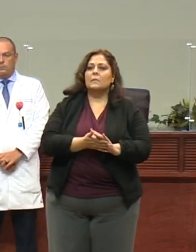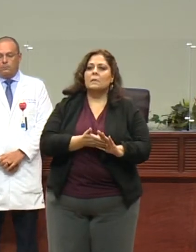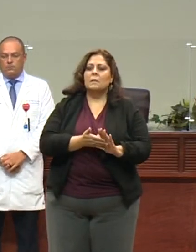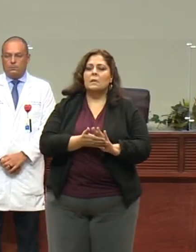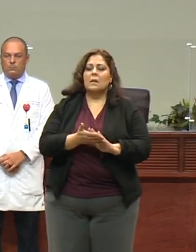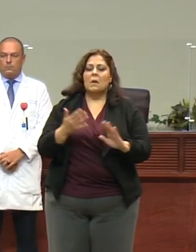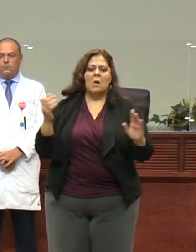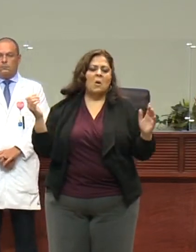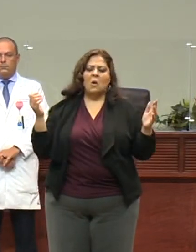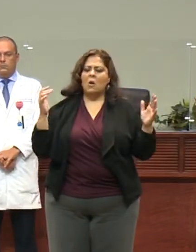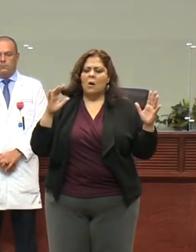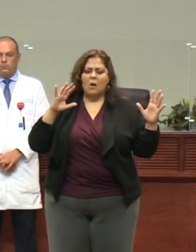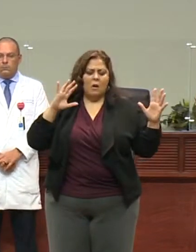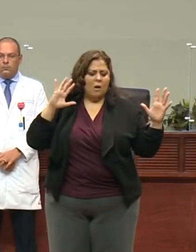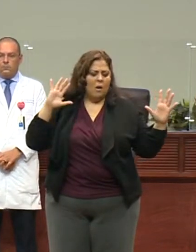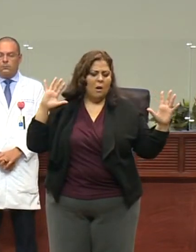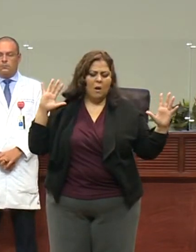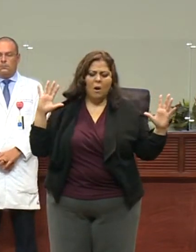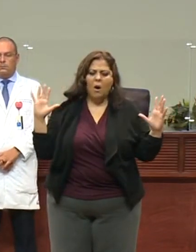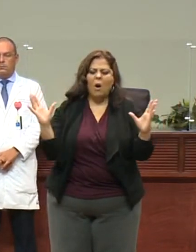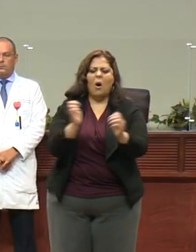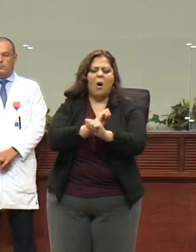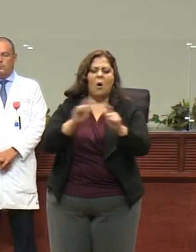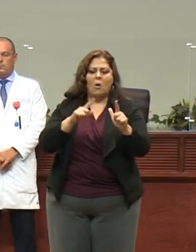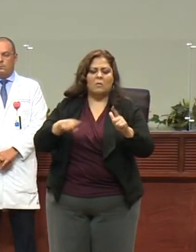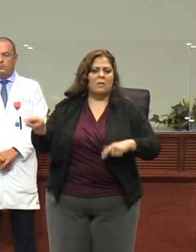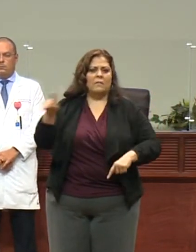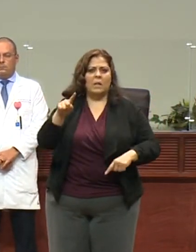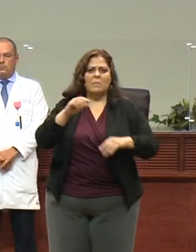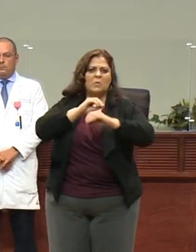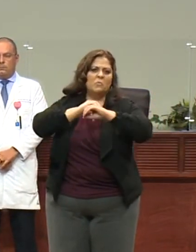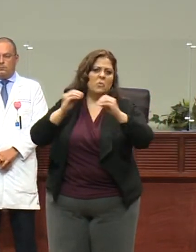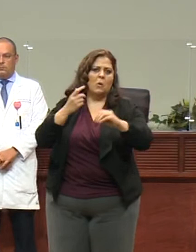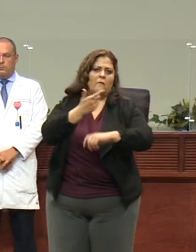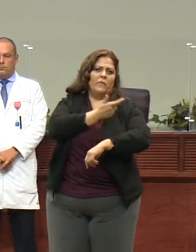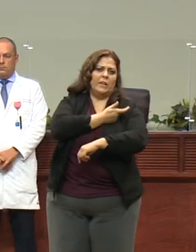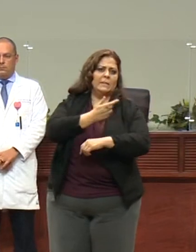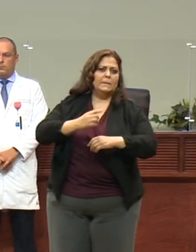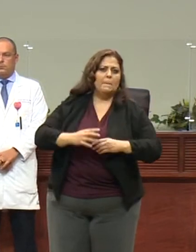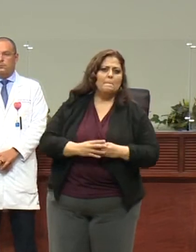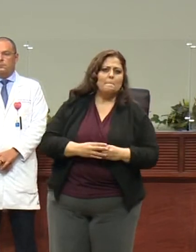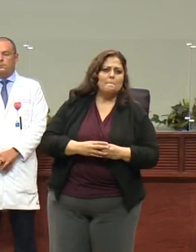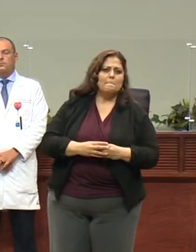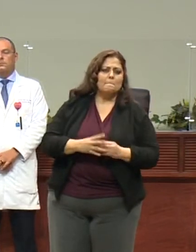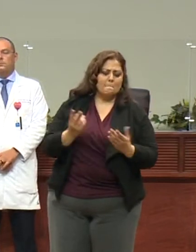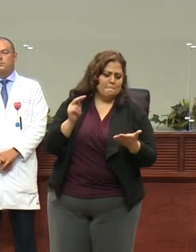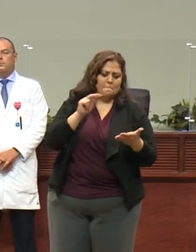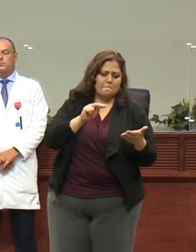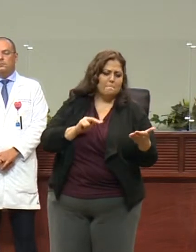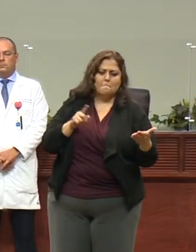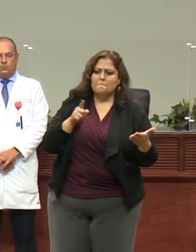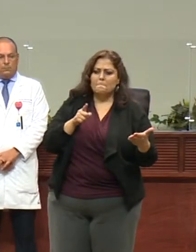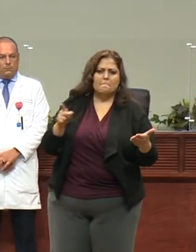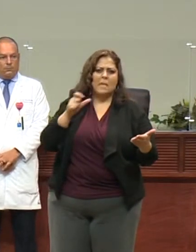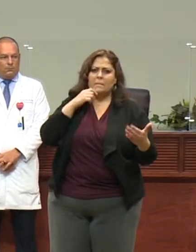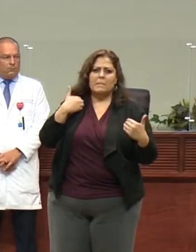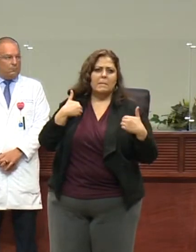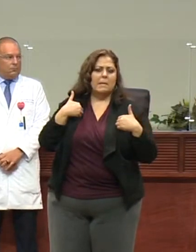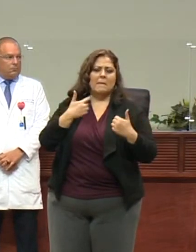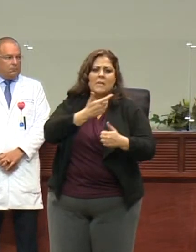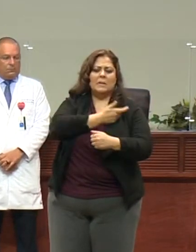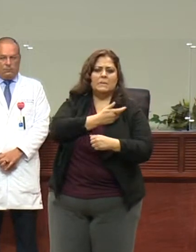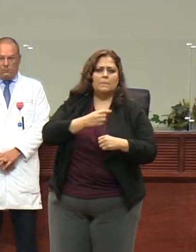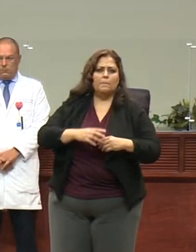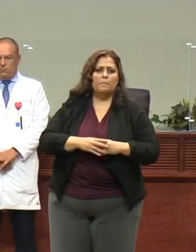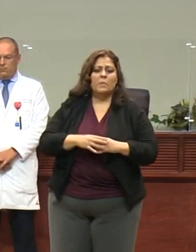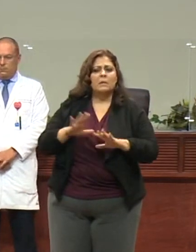All of them were unvaccinated, as far as we can see in our records. Our condolences, of